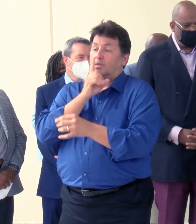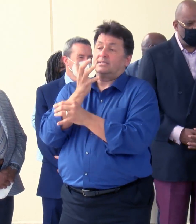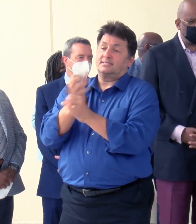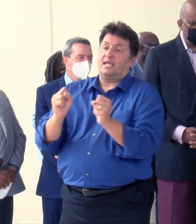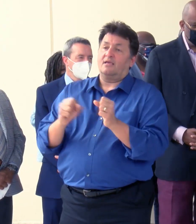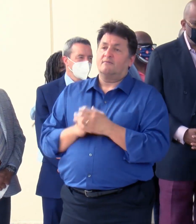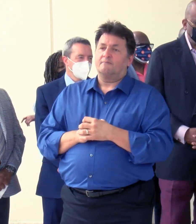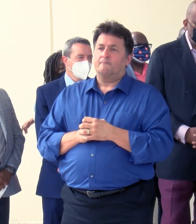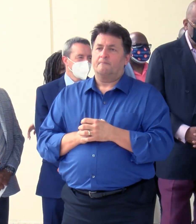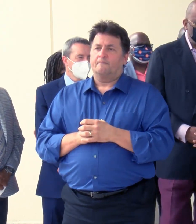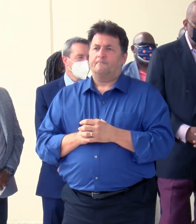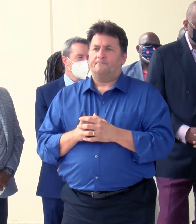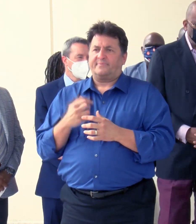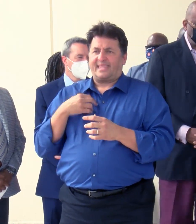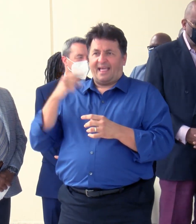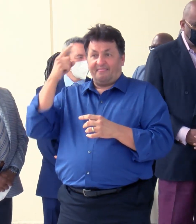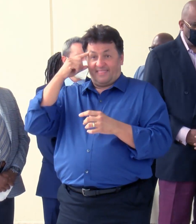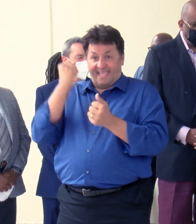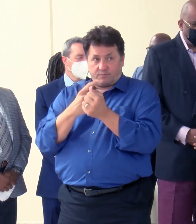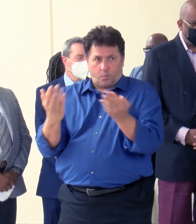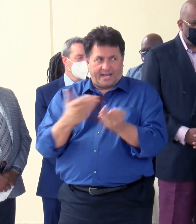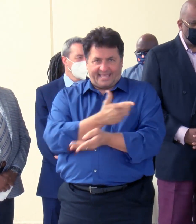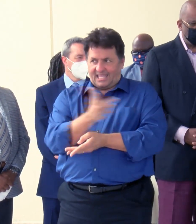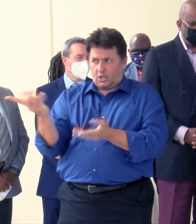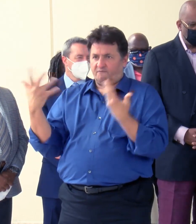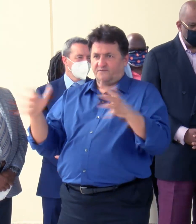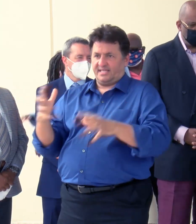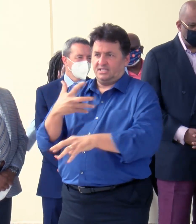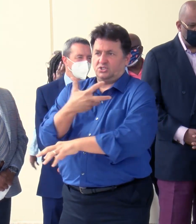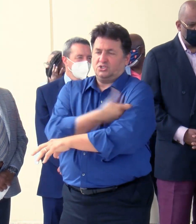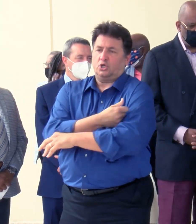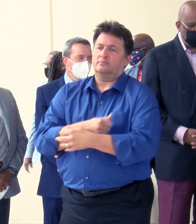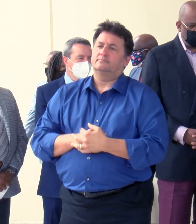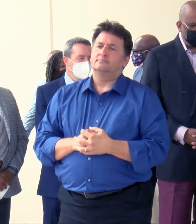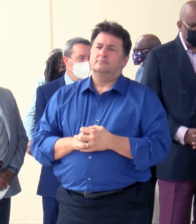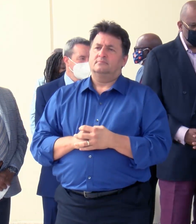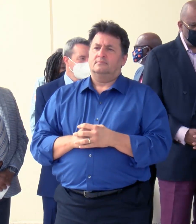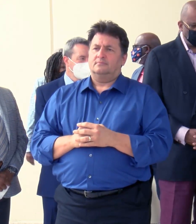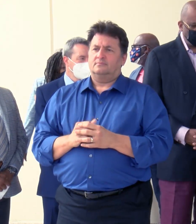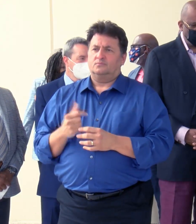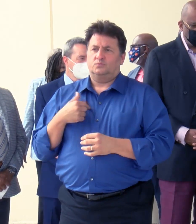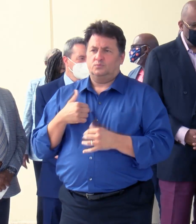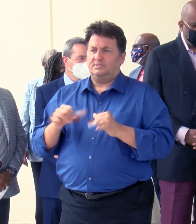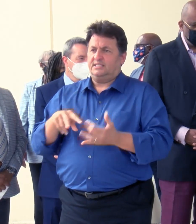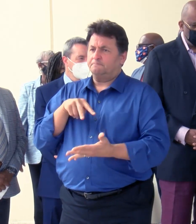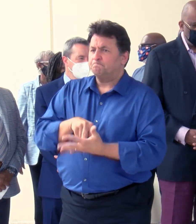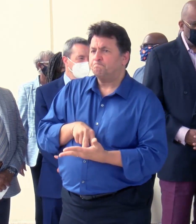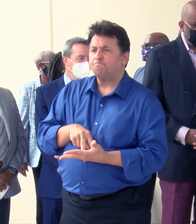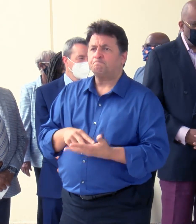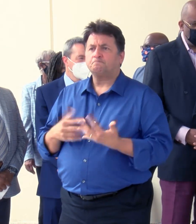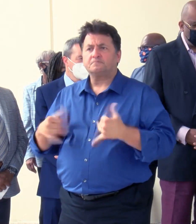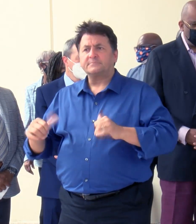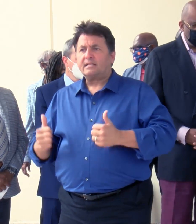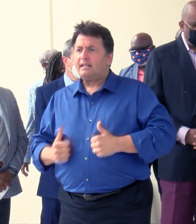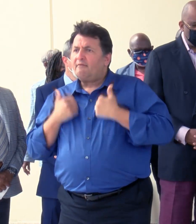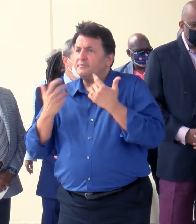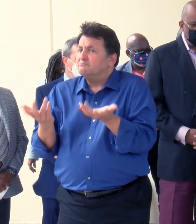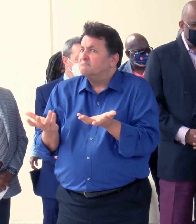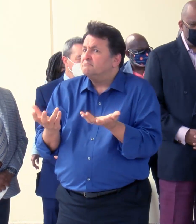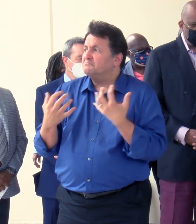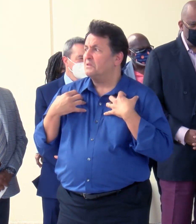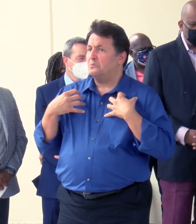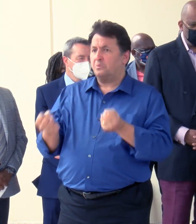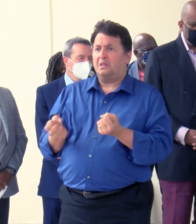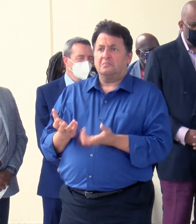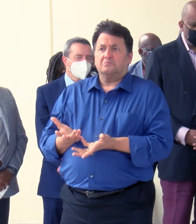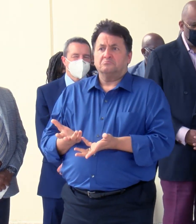gotten their vaccine. And as you can see, we are still standing. We are alive and well.